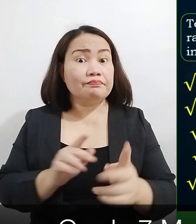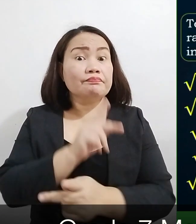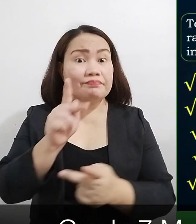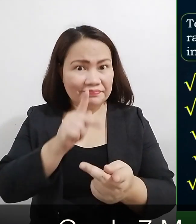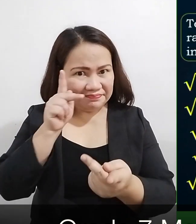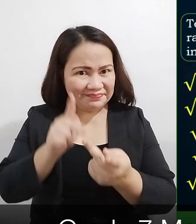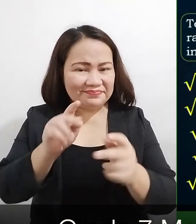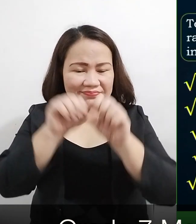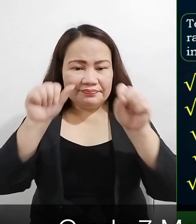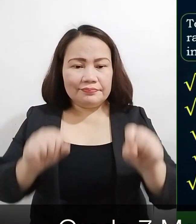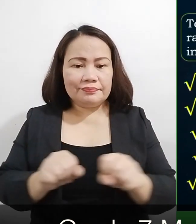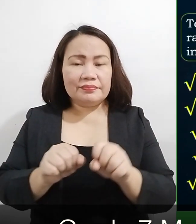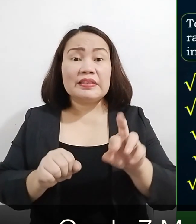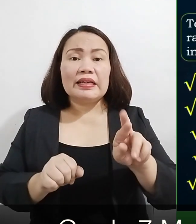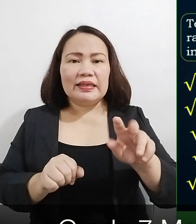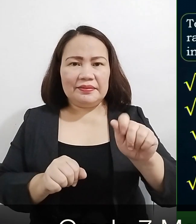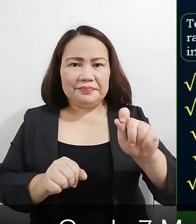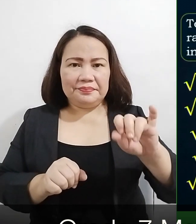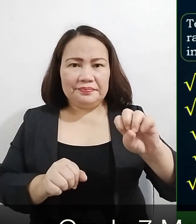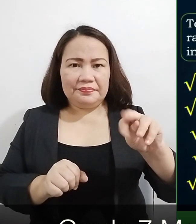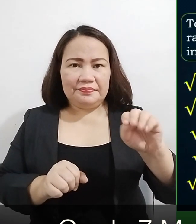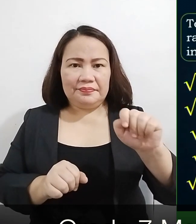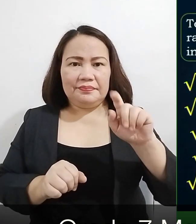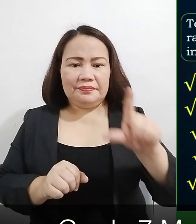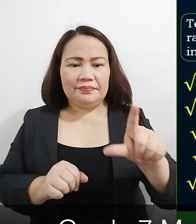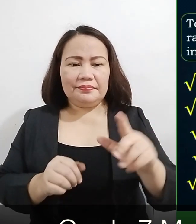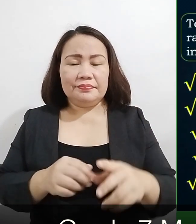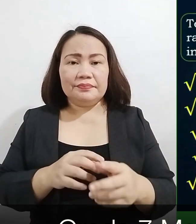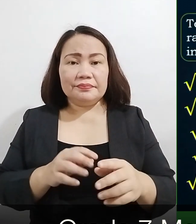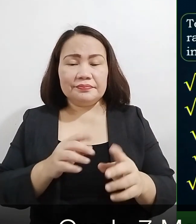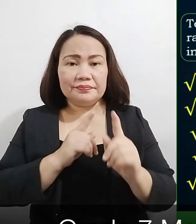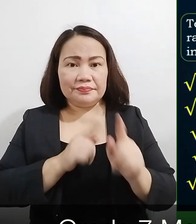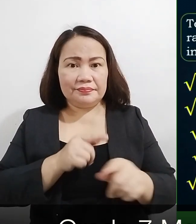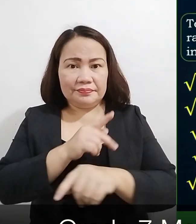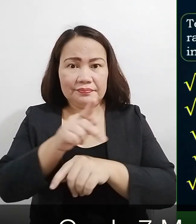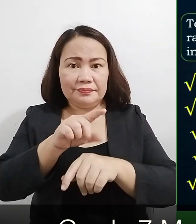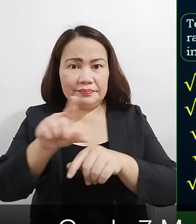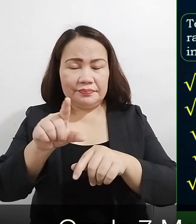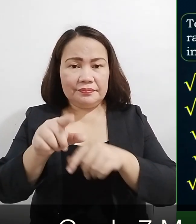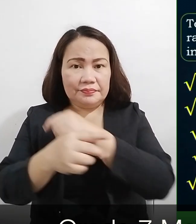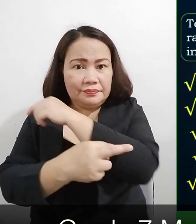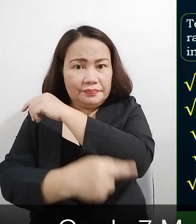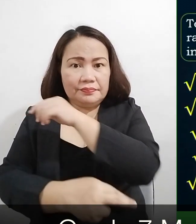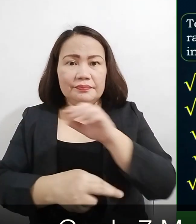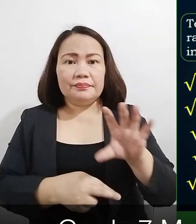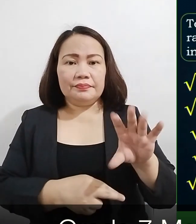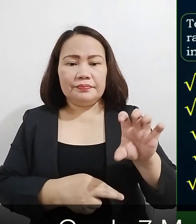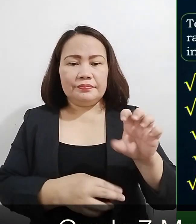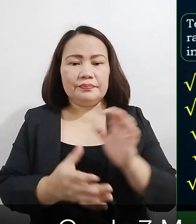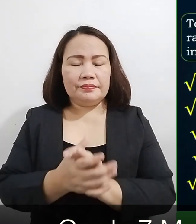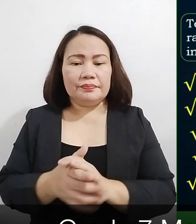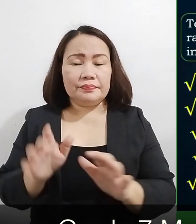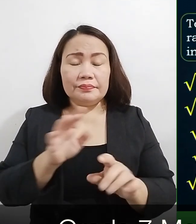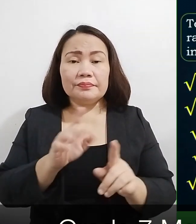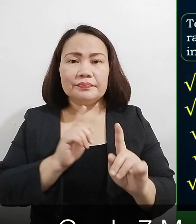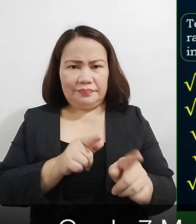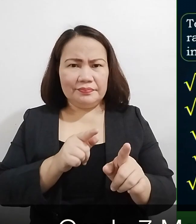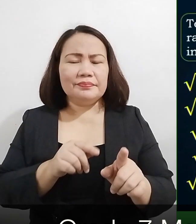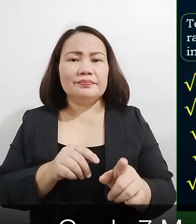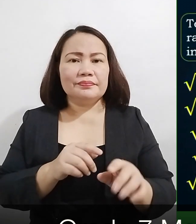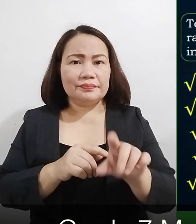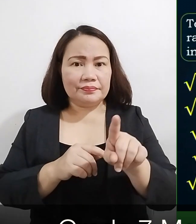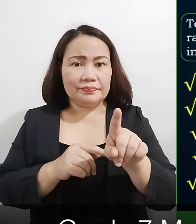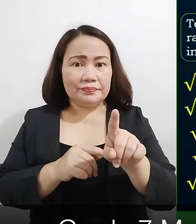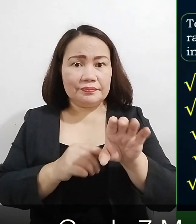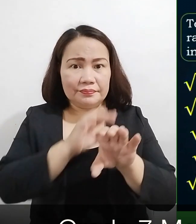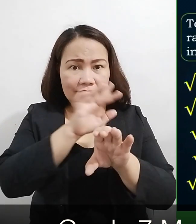225. This is a perfect square. So, that is rational. And the principal root is 15. Square root of 100.